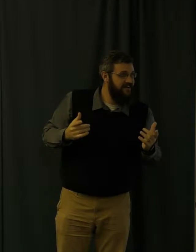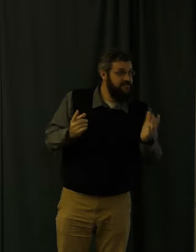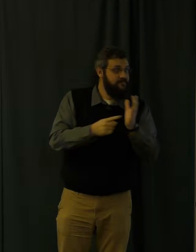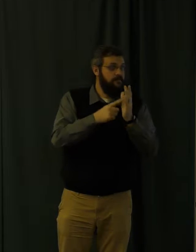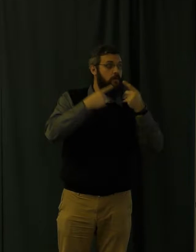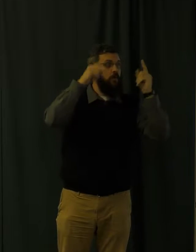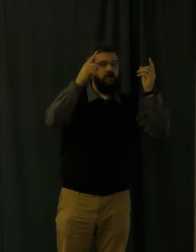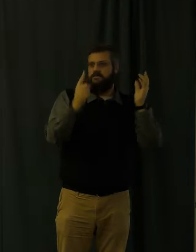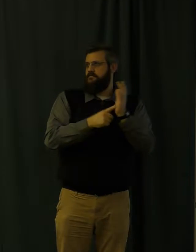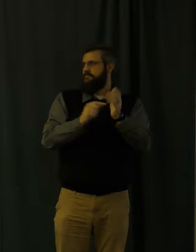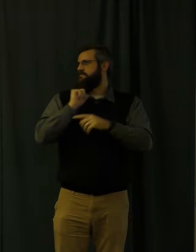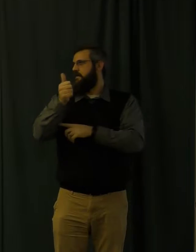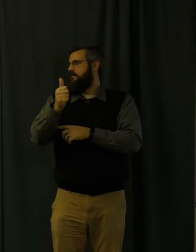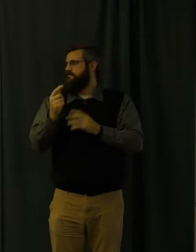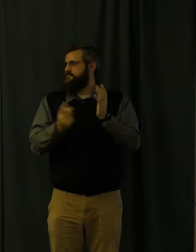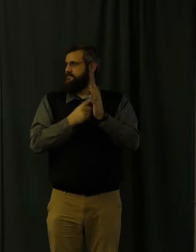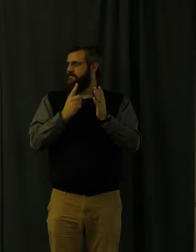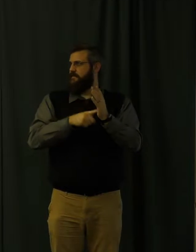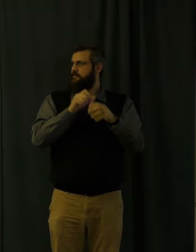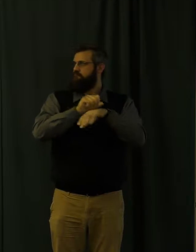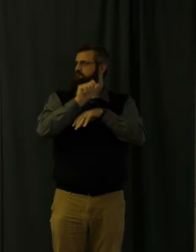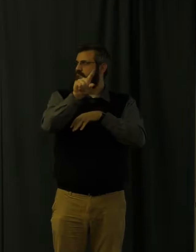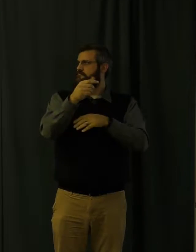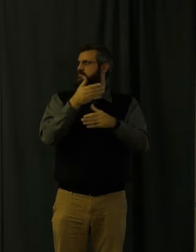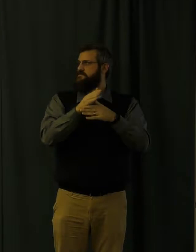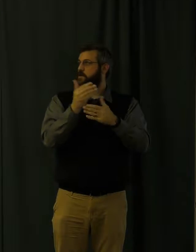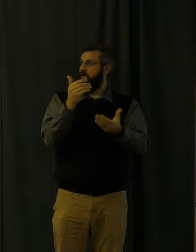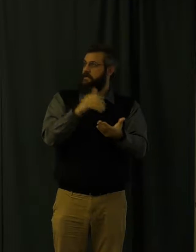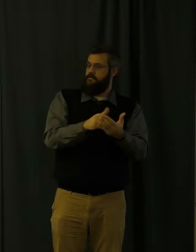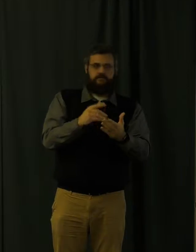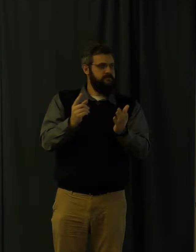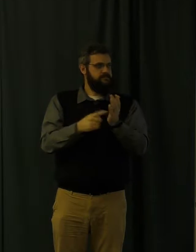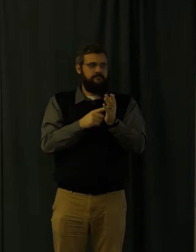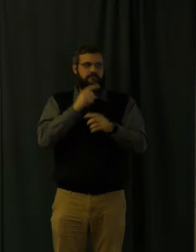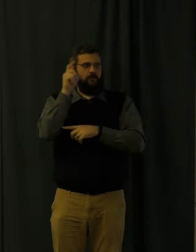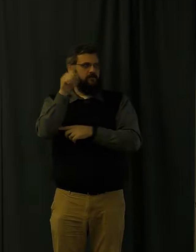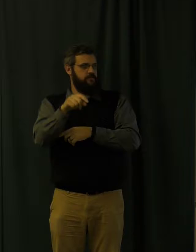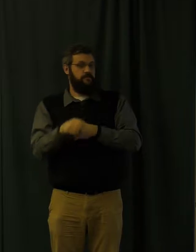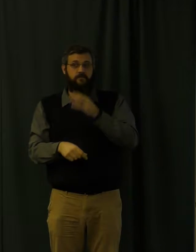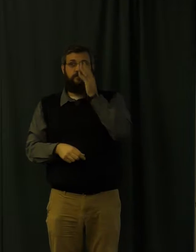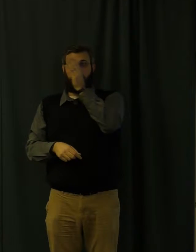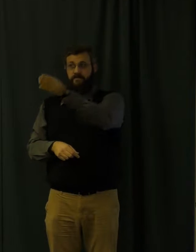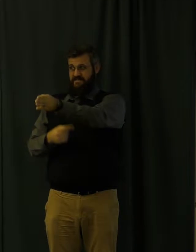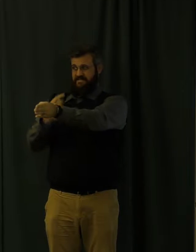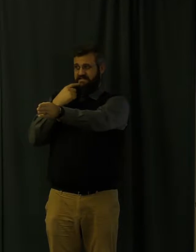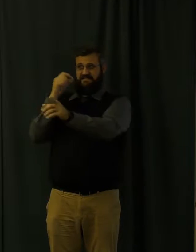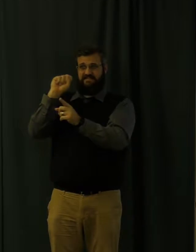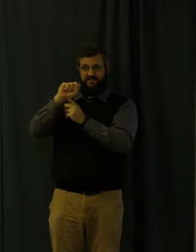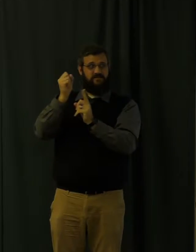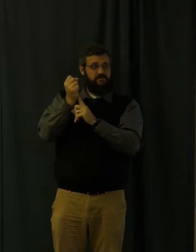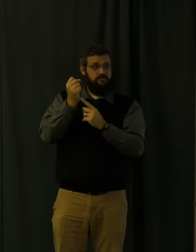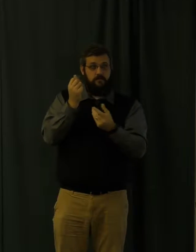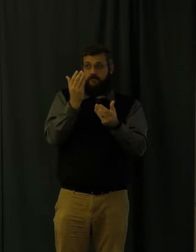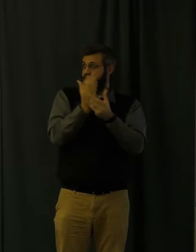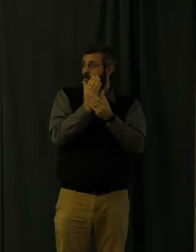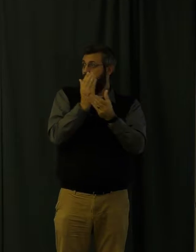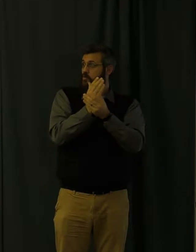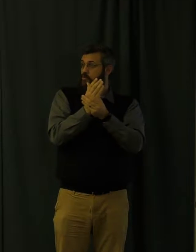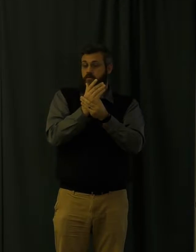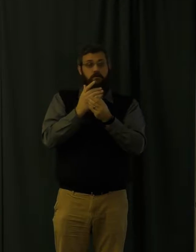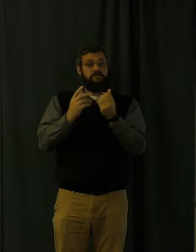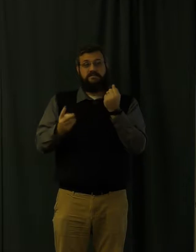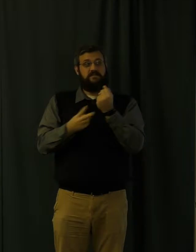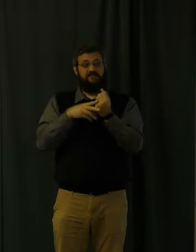sometimes you have to reshare and sometimes you don't. Well, this situation is that it was in a folder, but Yeah. the folder wasn't